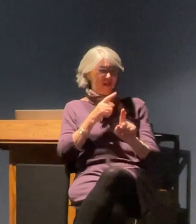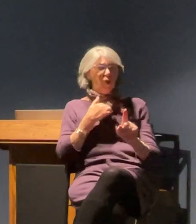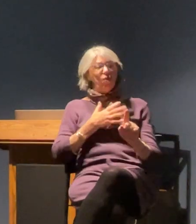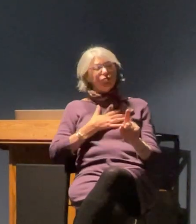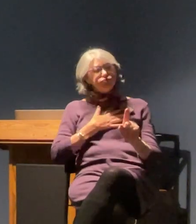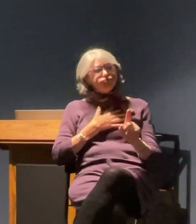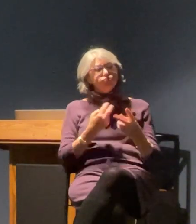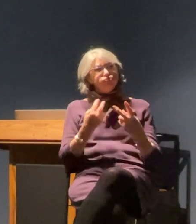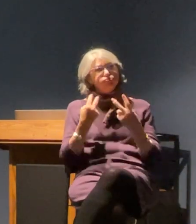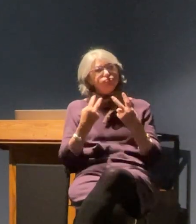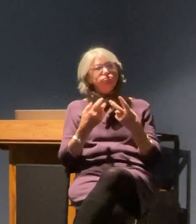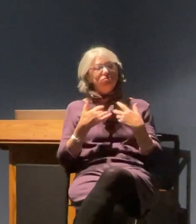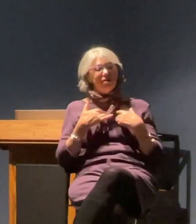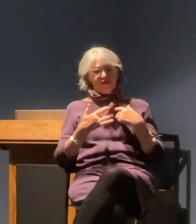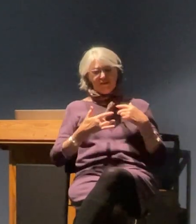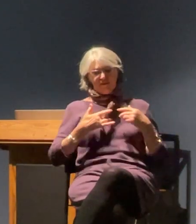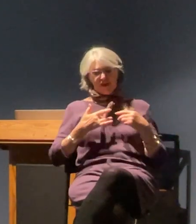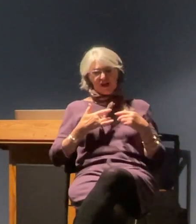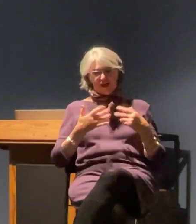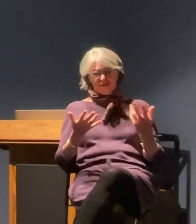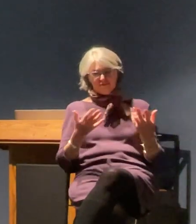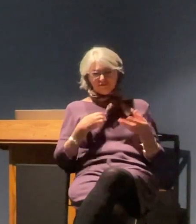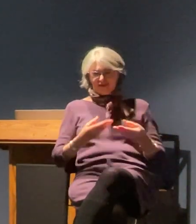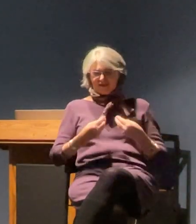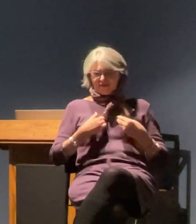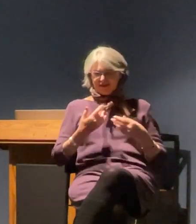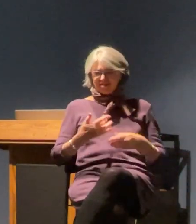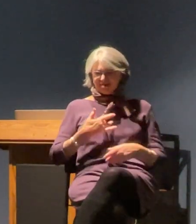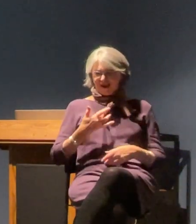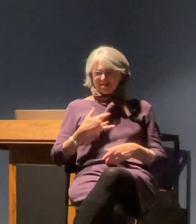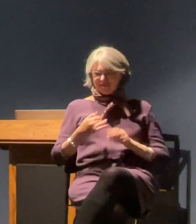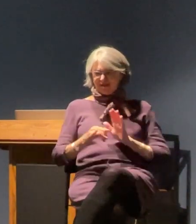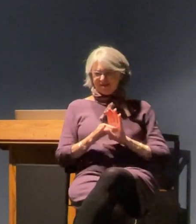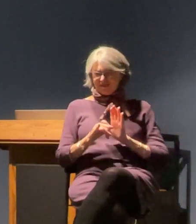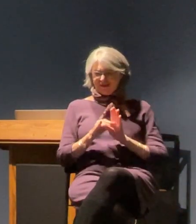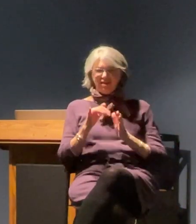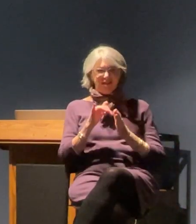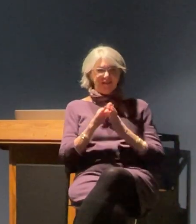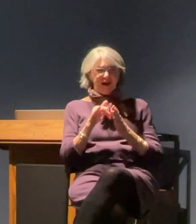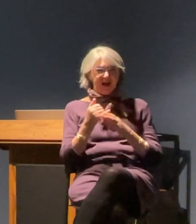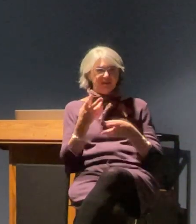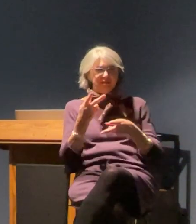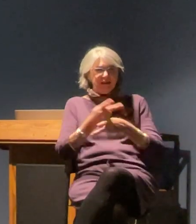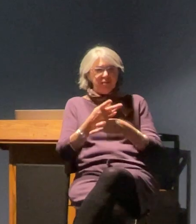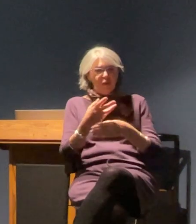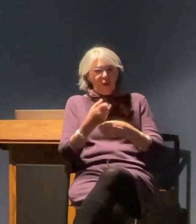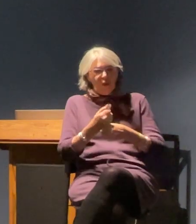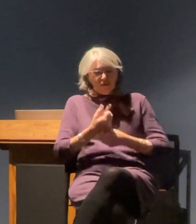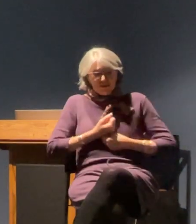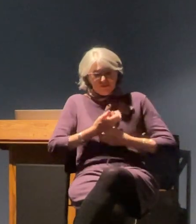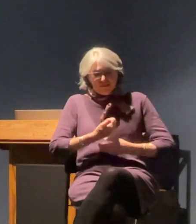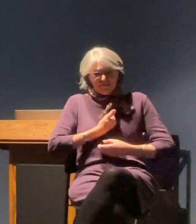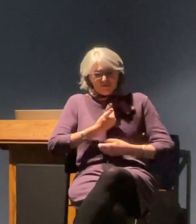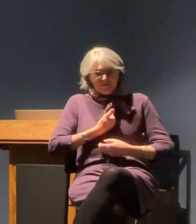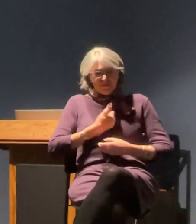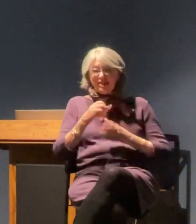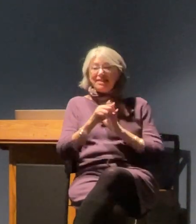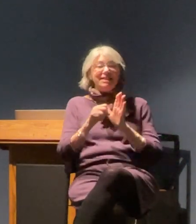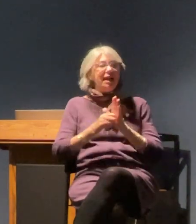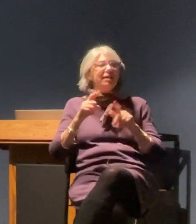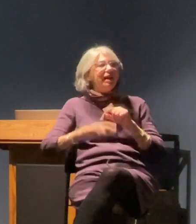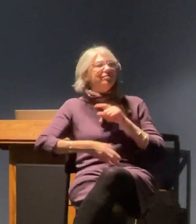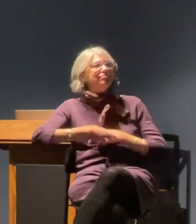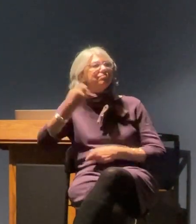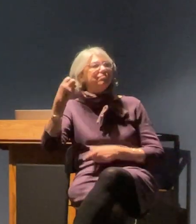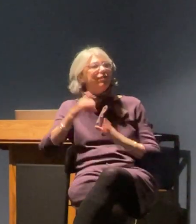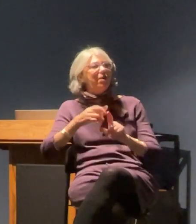It also made me feel, it just gave me the sense of identity that I can hold on to and express myself with, that the state cannot take away